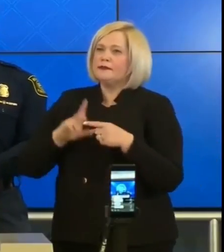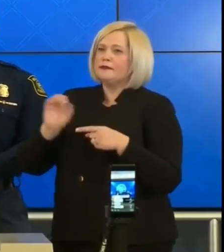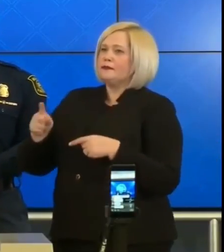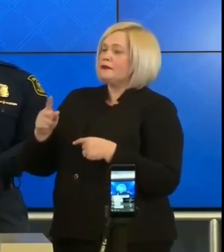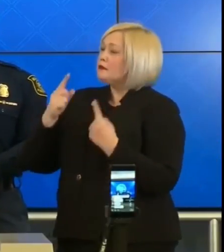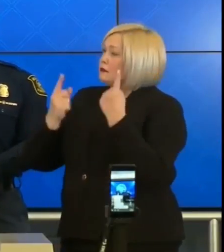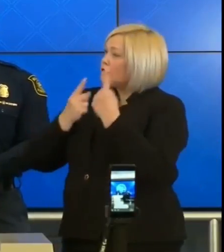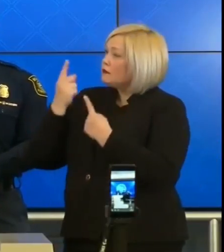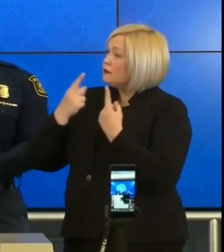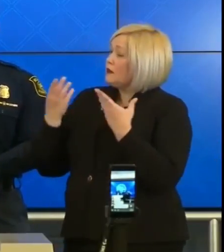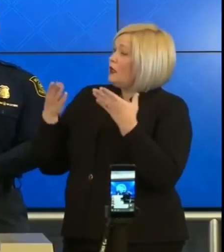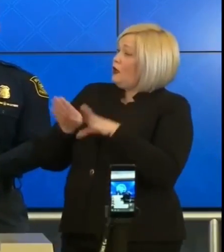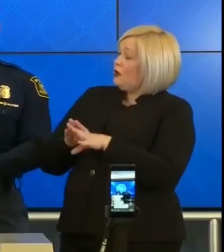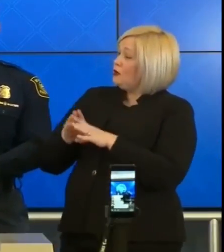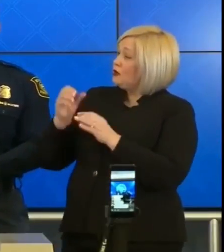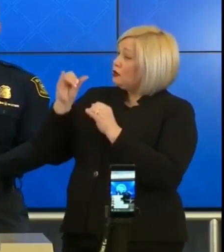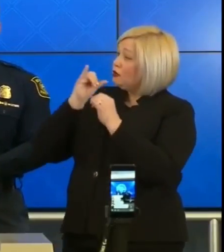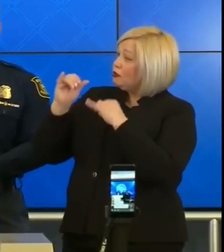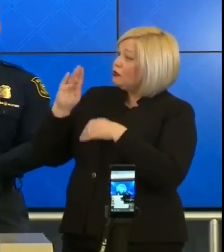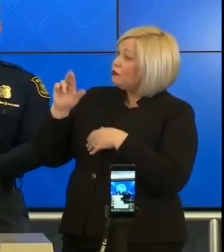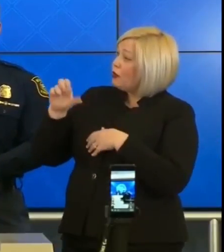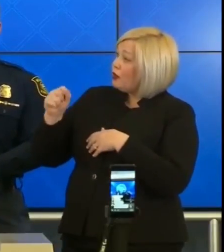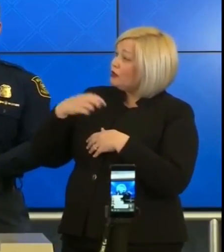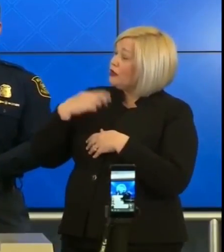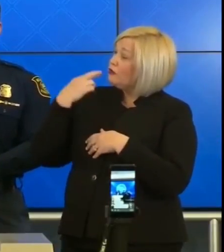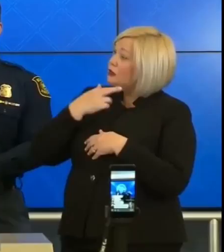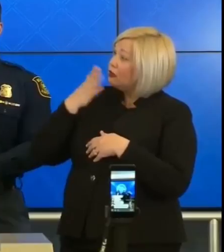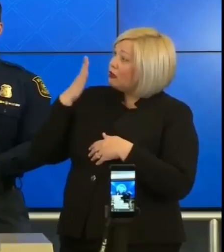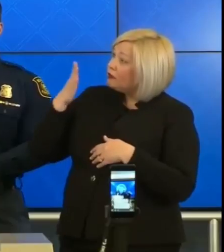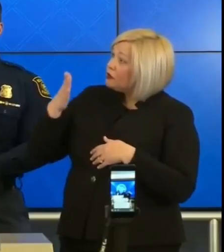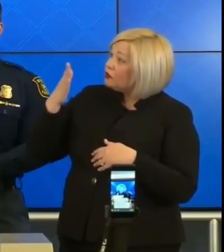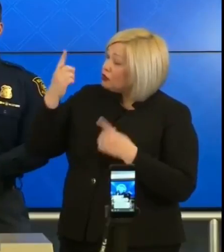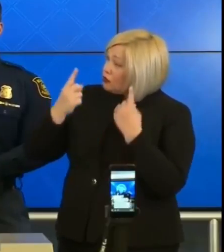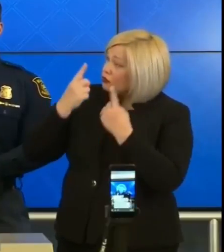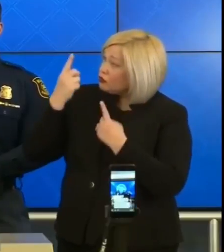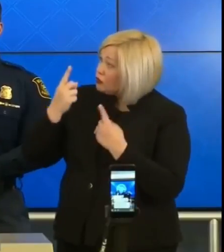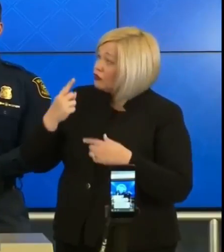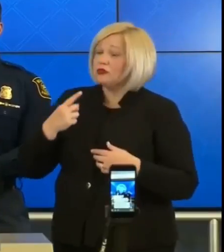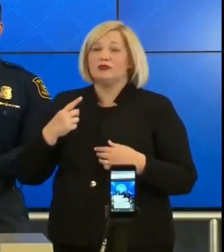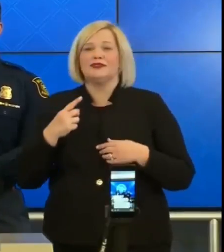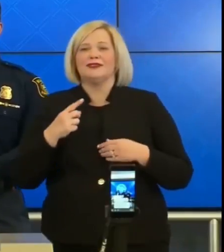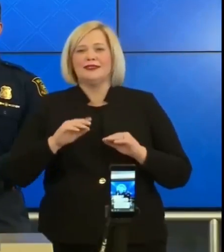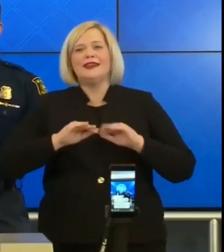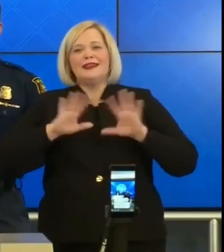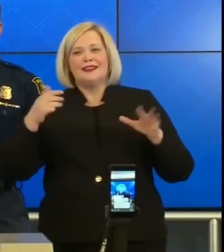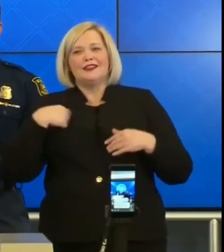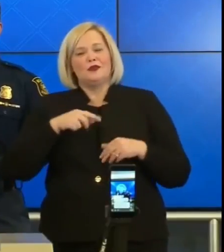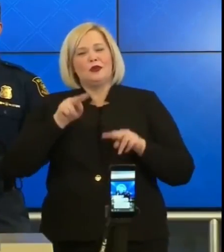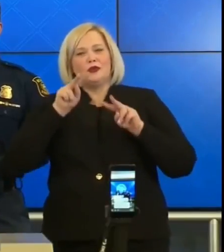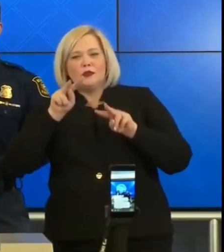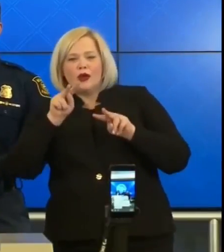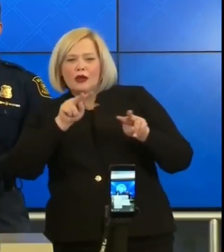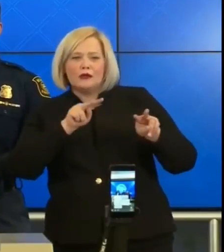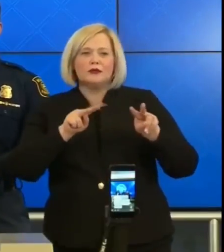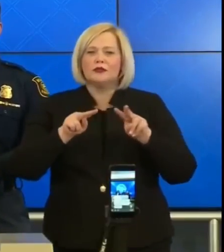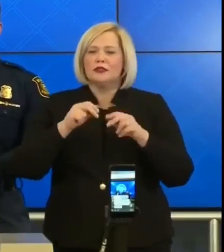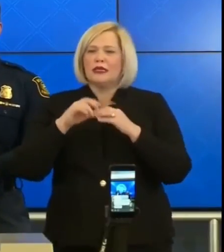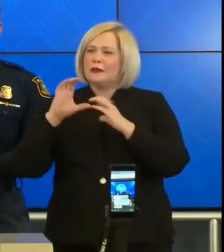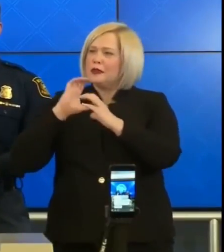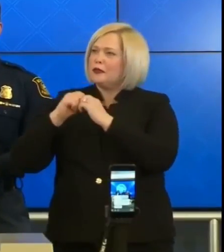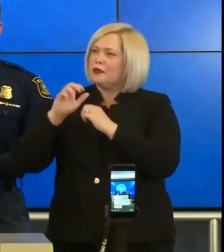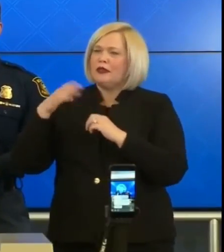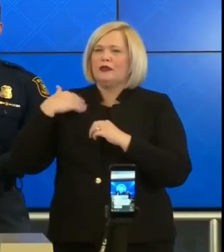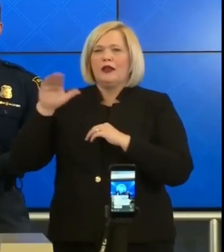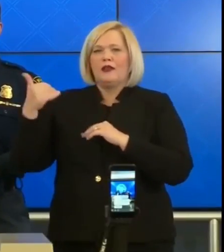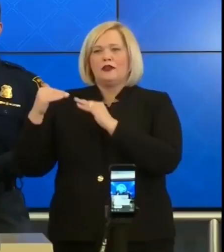are you considering closing bars and restaurants at any point in the future? We're clearly watching and communicating with my colleagues across